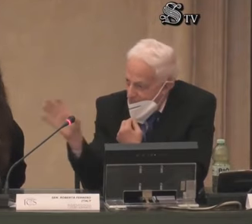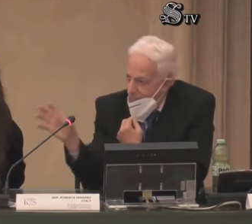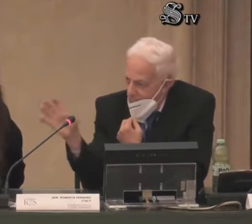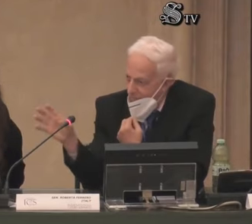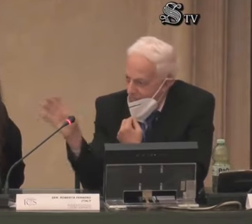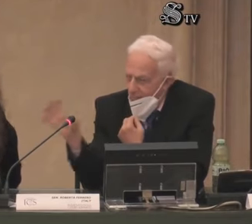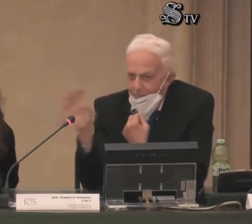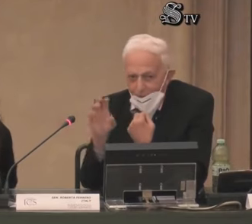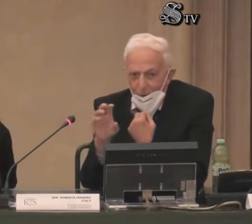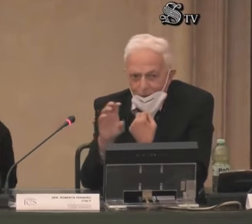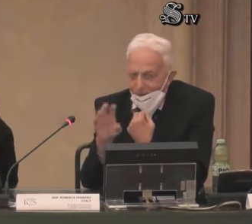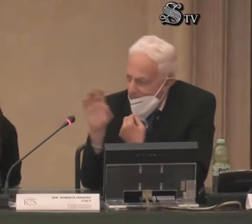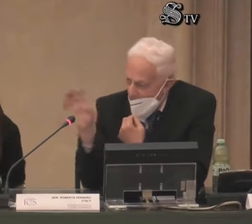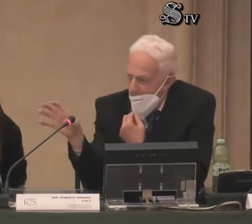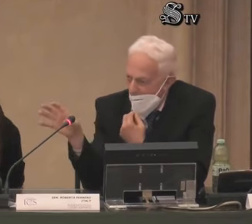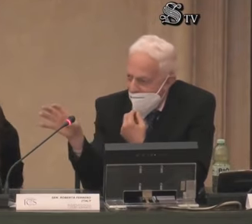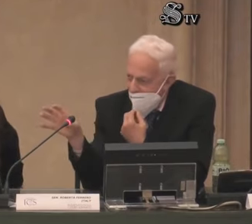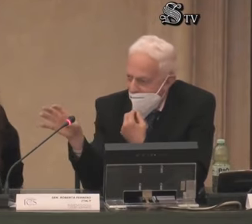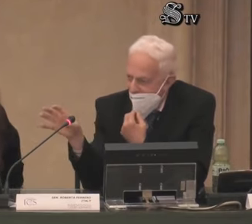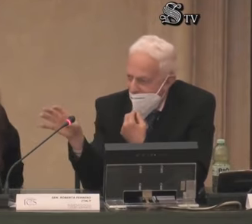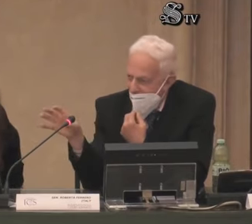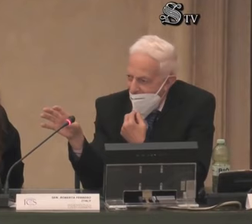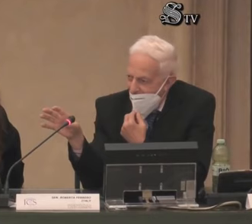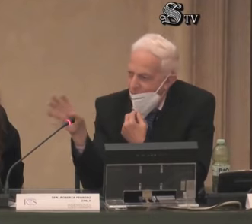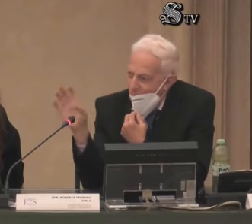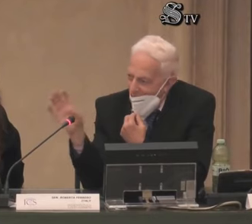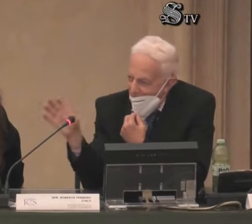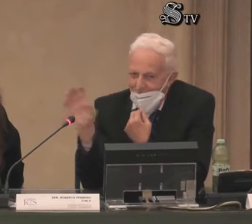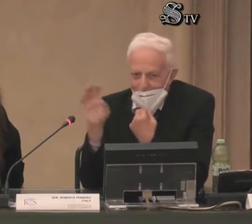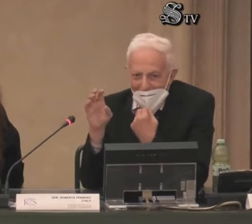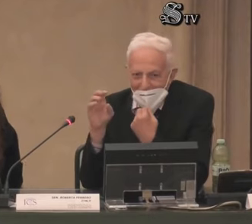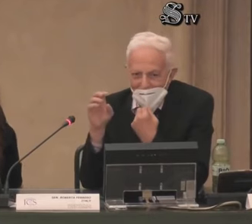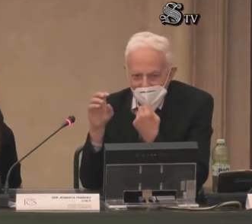of a pathology that is complex. It's not